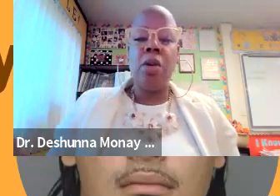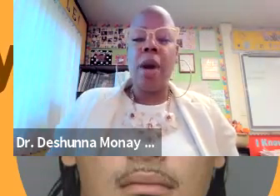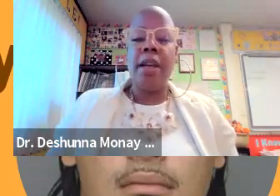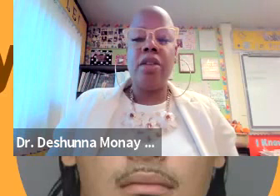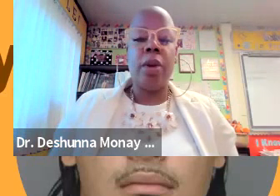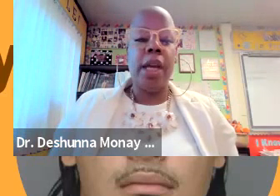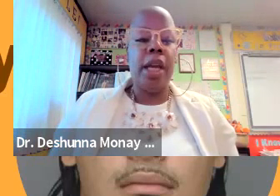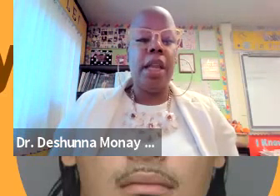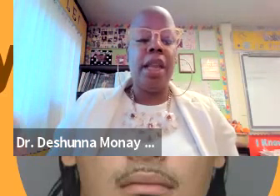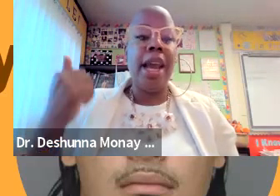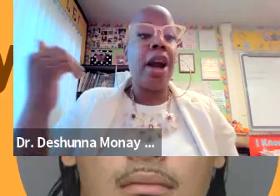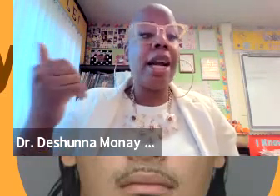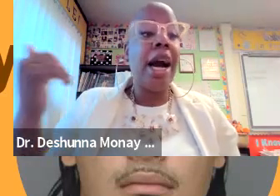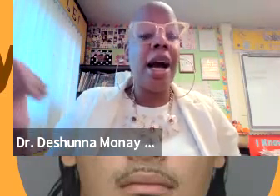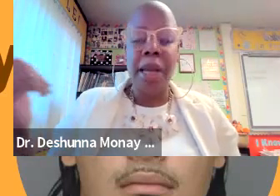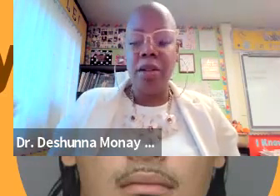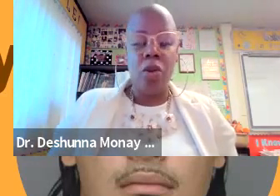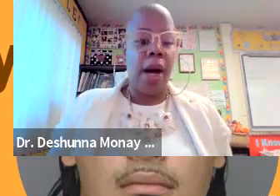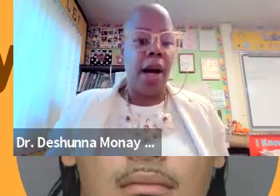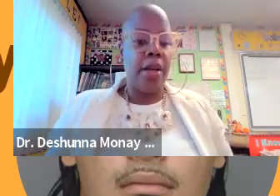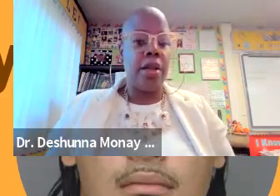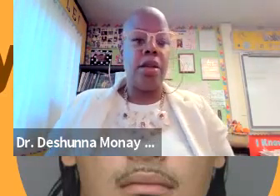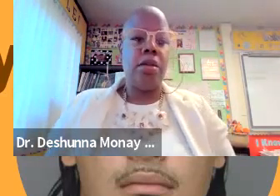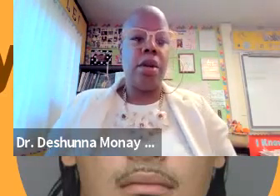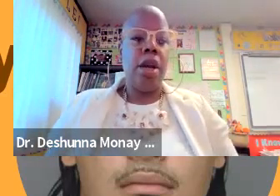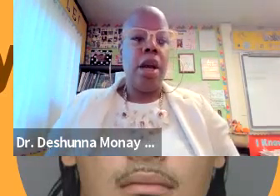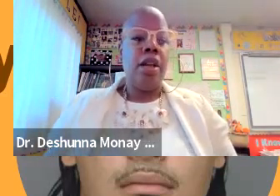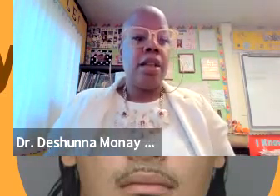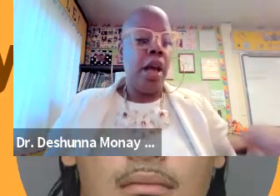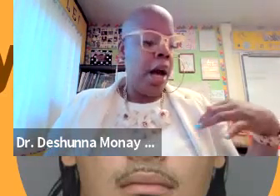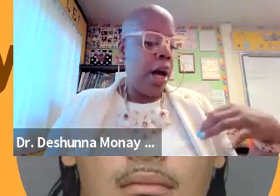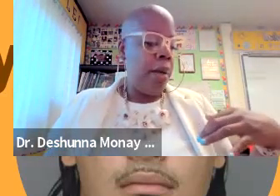left and the right screen, they are coming to us.